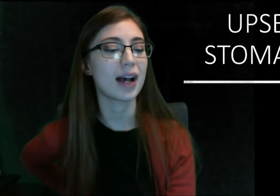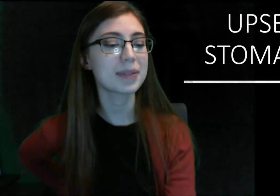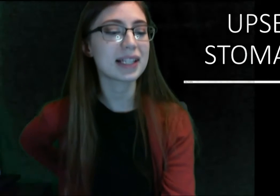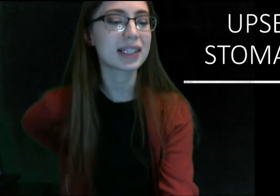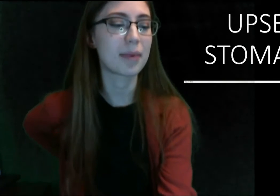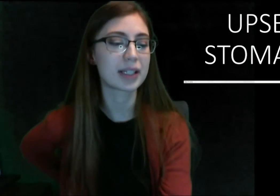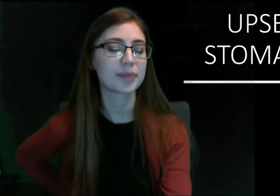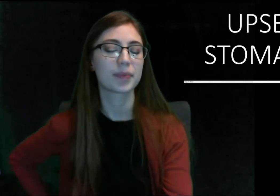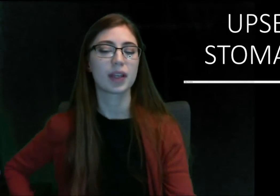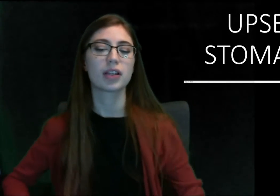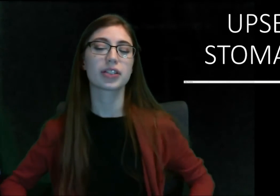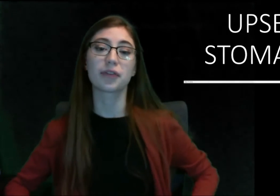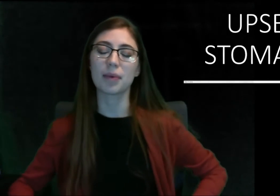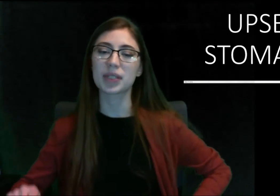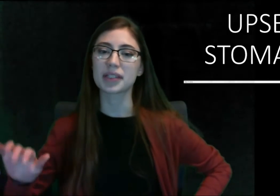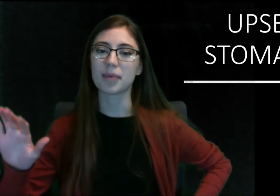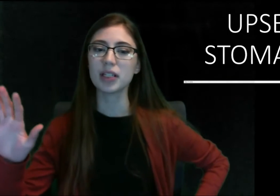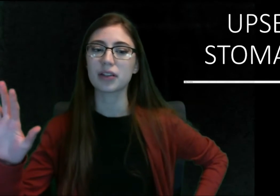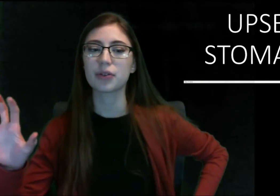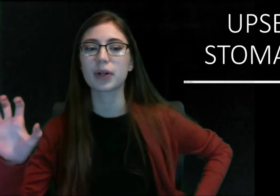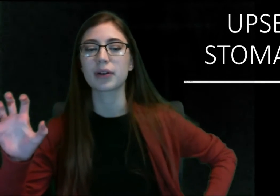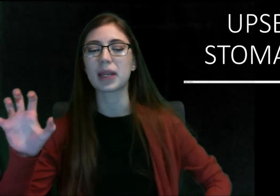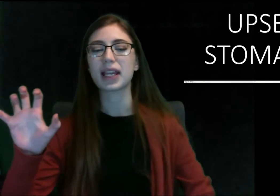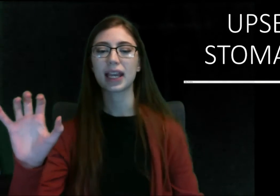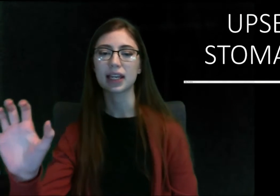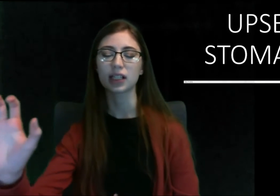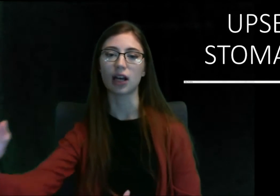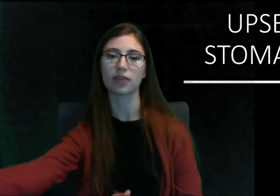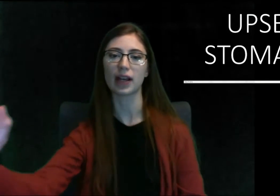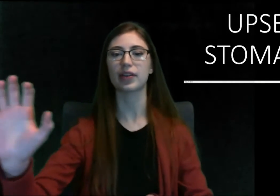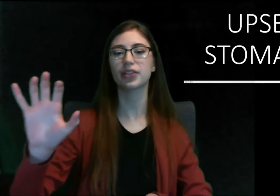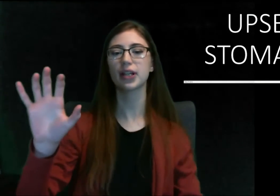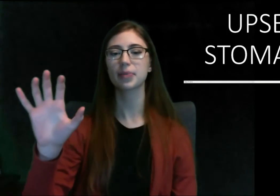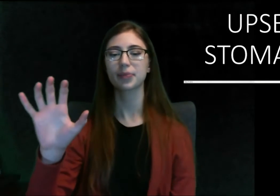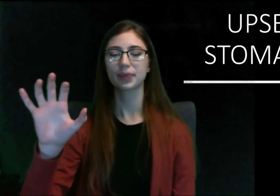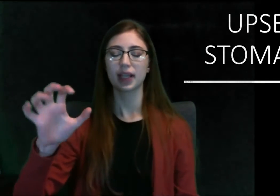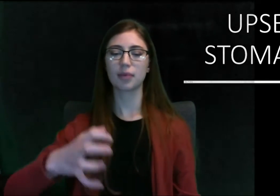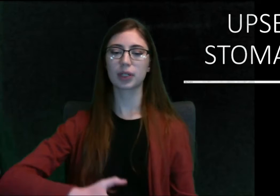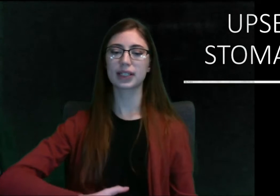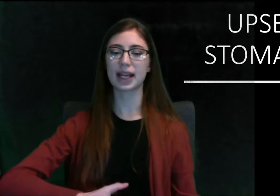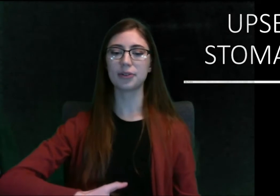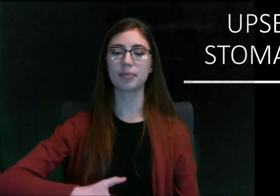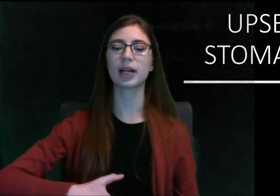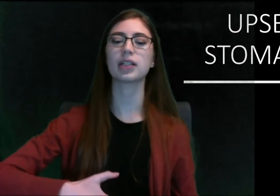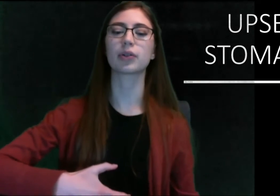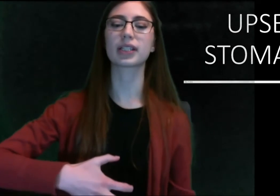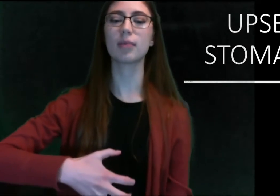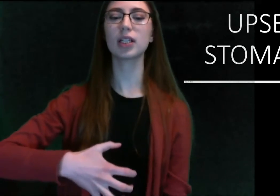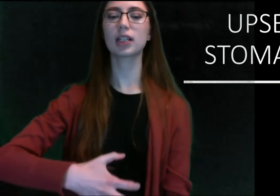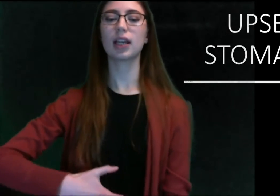Upset stomach. So for upset stomach, you are going to make a claw 5 handshake, put it down by your stomach, and